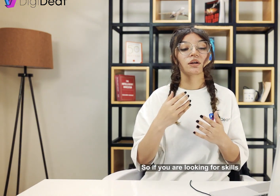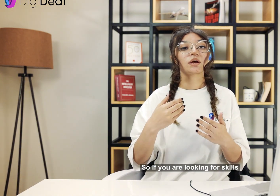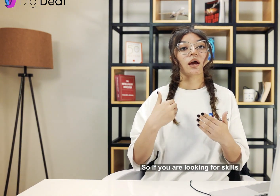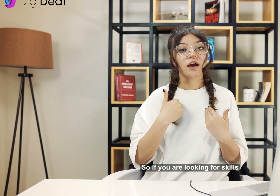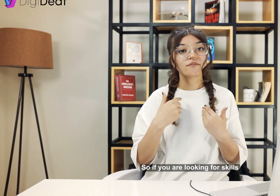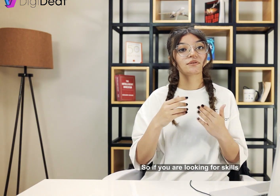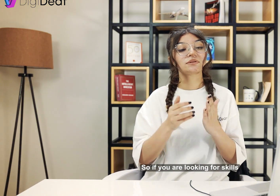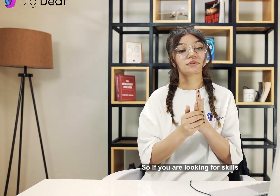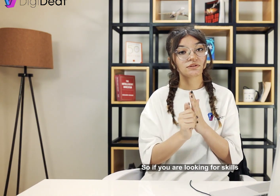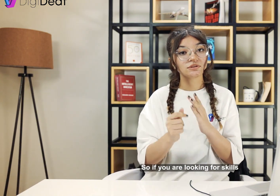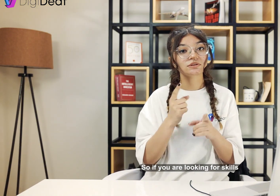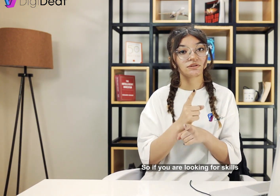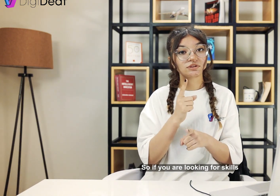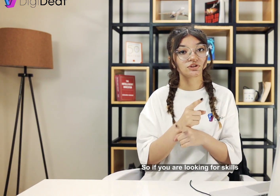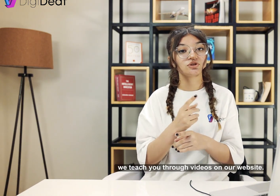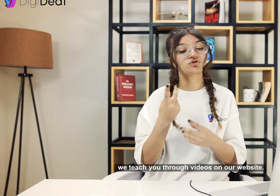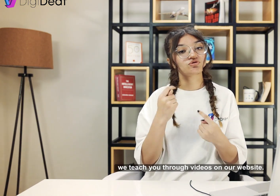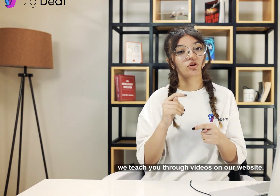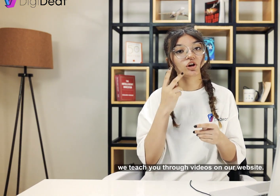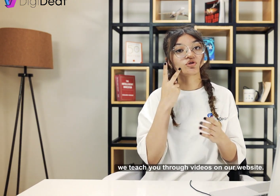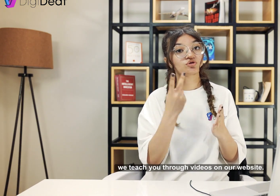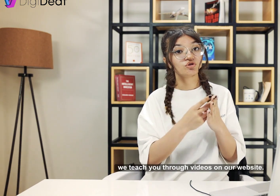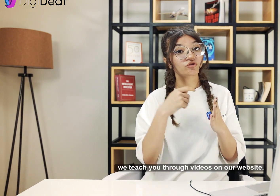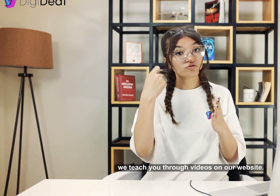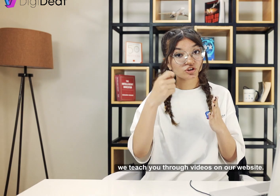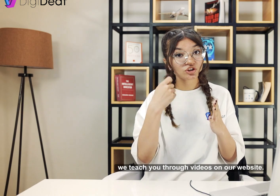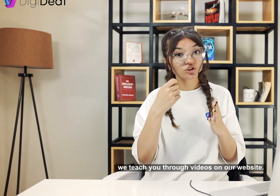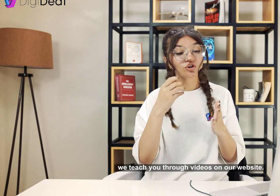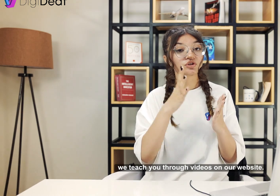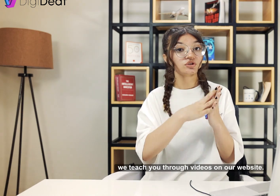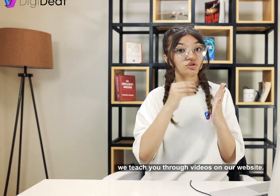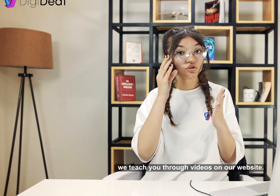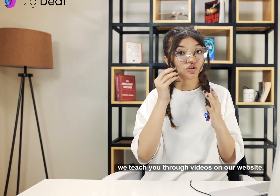skills, we teach you through videos on our website.